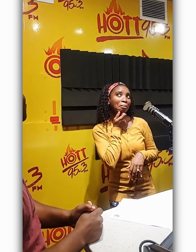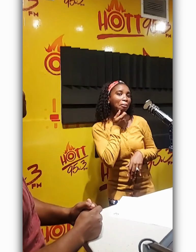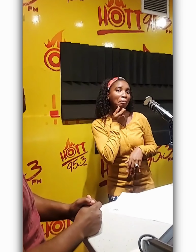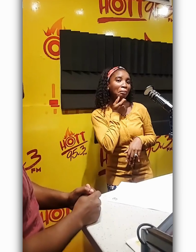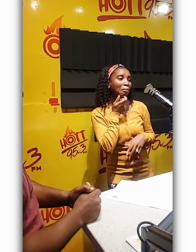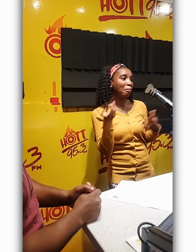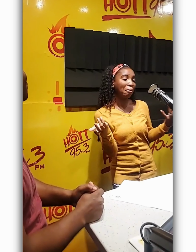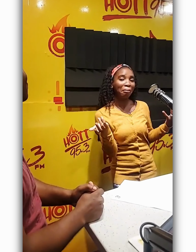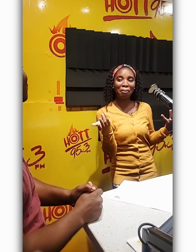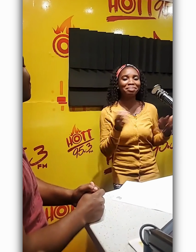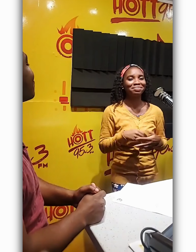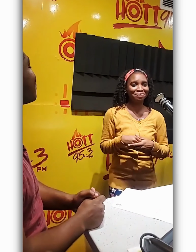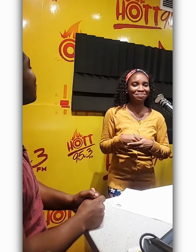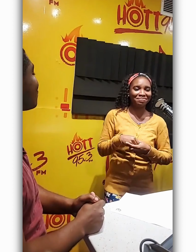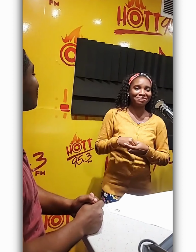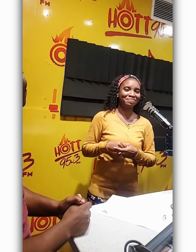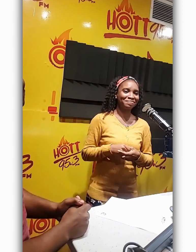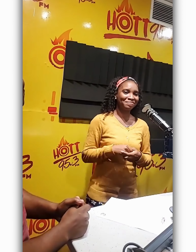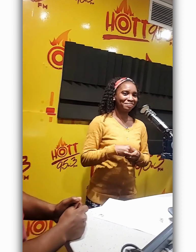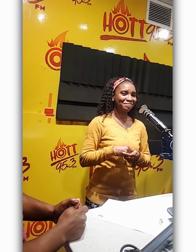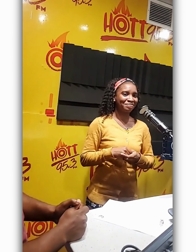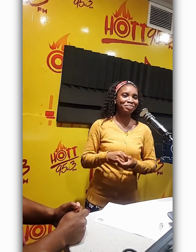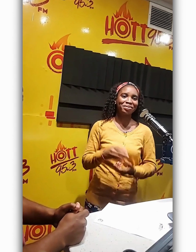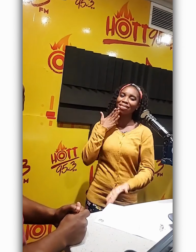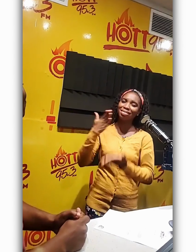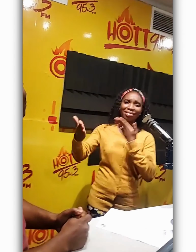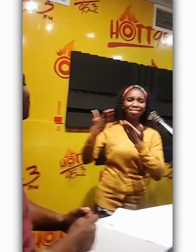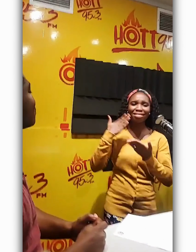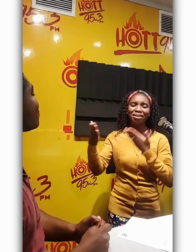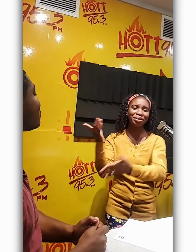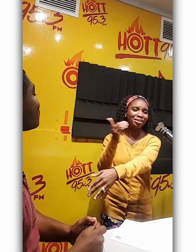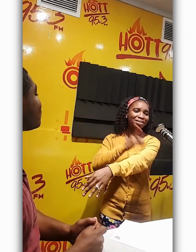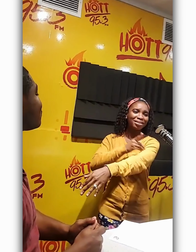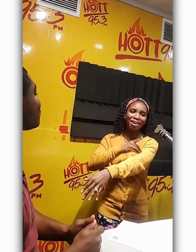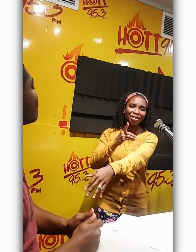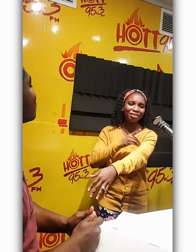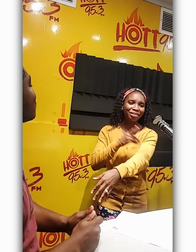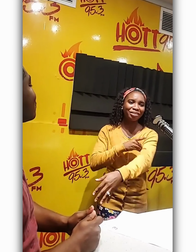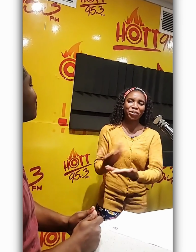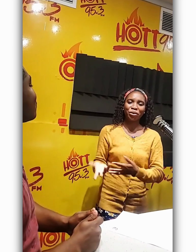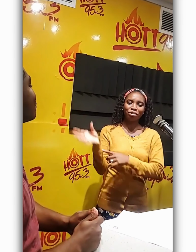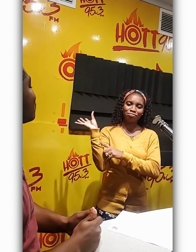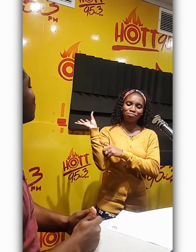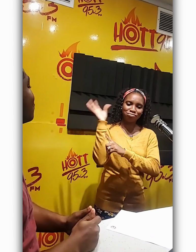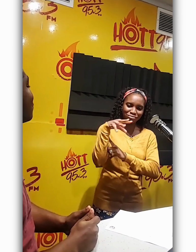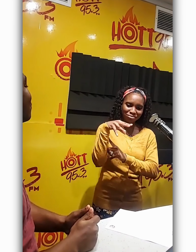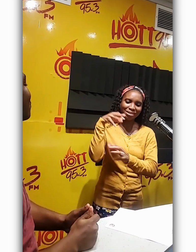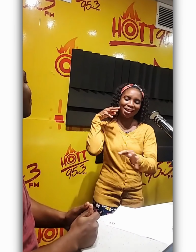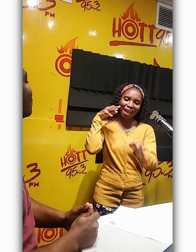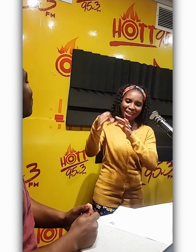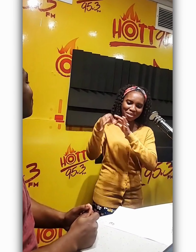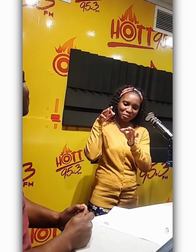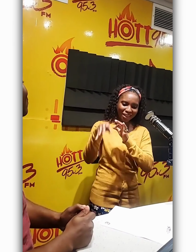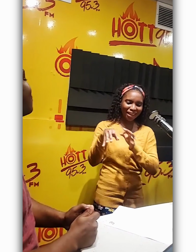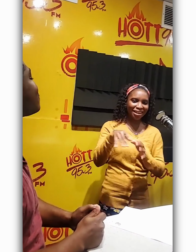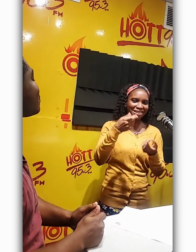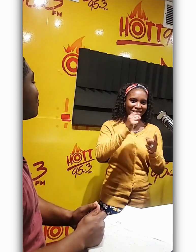difficult it might be. So thank you, Dario, so much for shedding some light on that and helping persons to